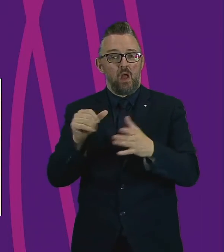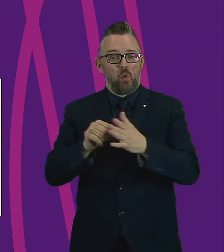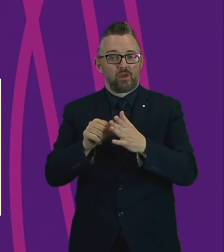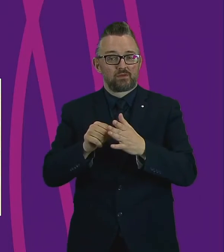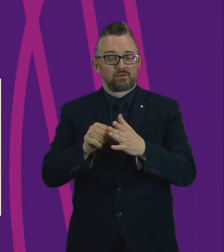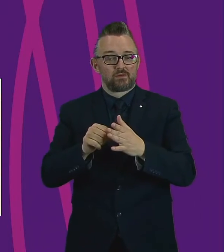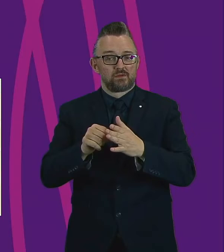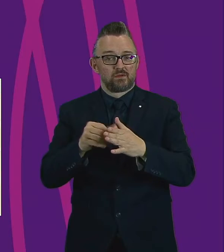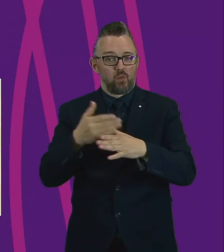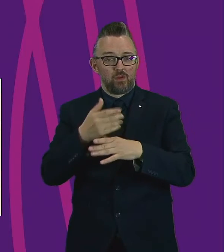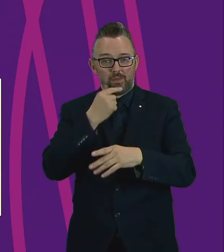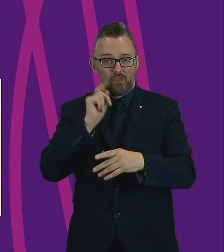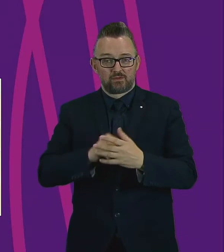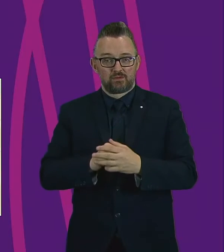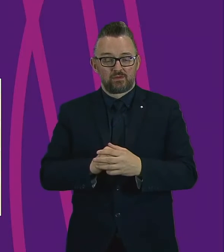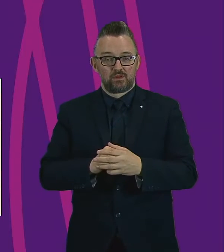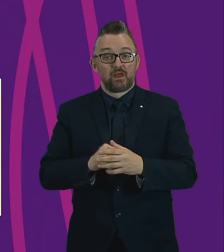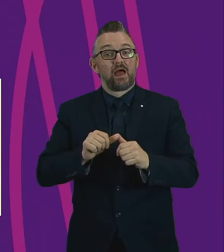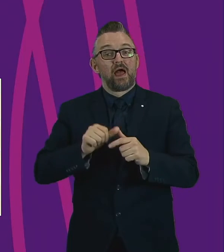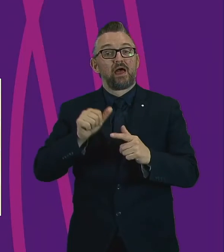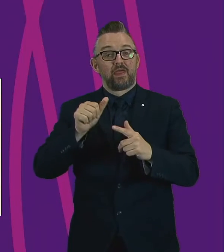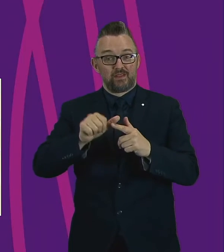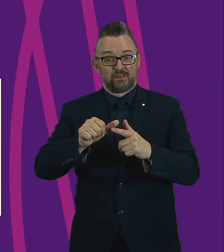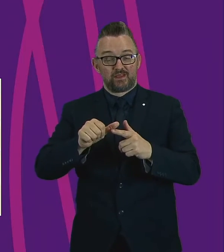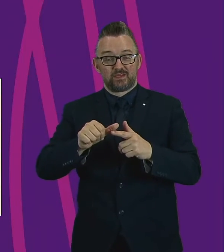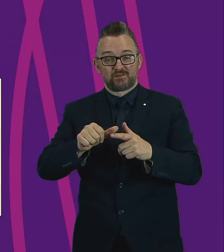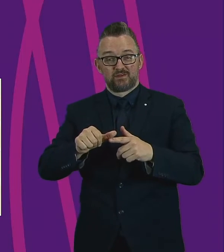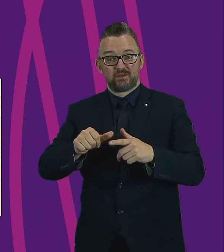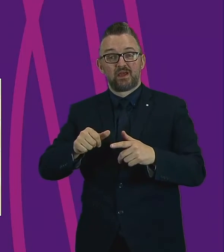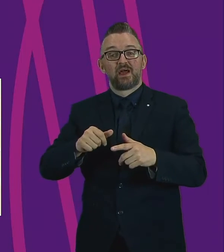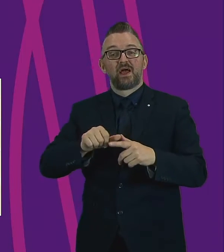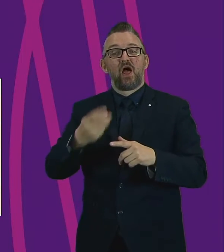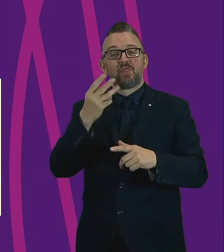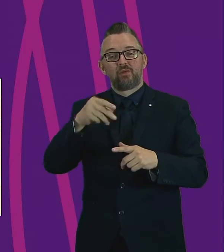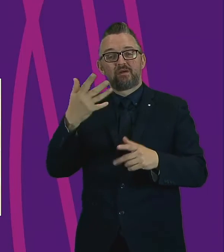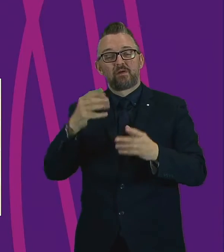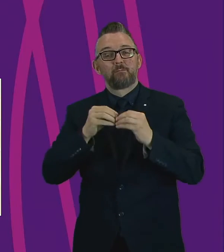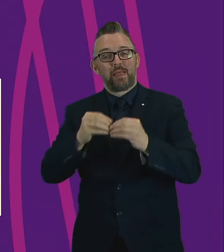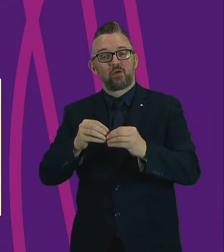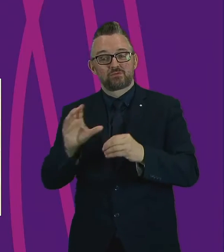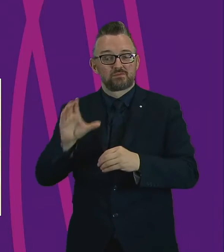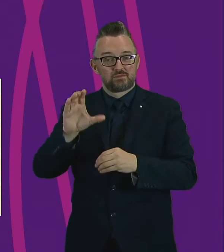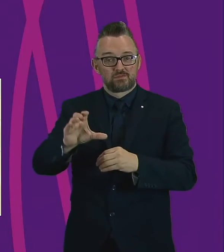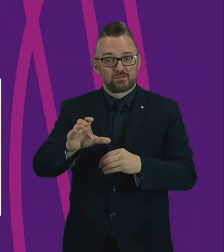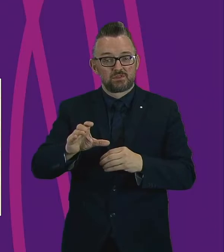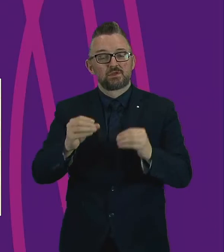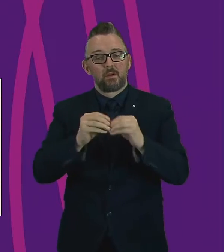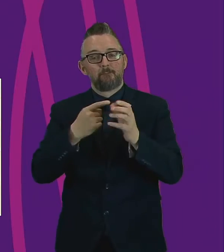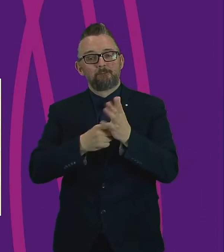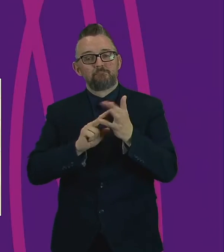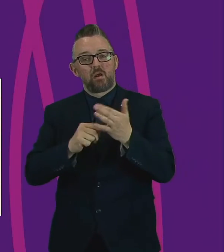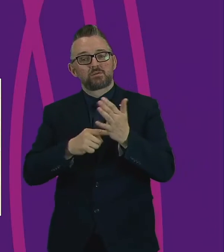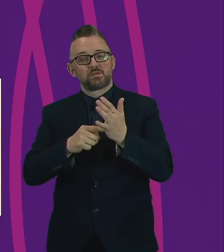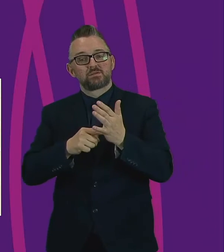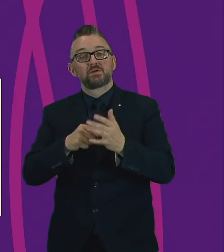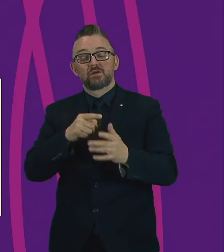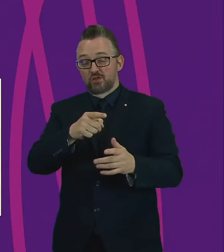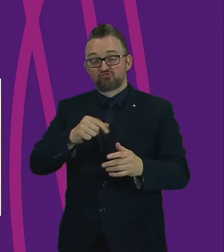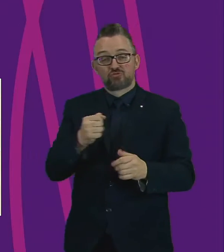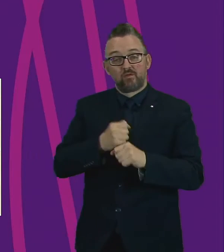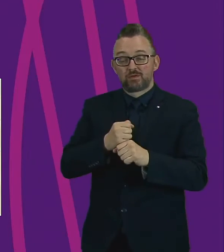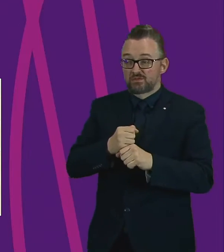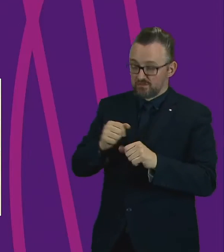self-employed people. And then the additional £3.5 billion in Barnett consequentials. I was pleased to see the Scottish Government acknowledge that